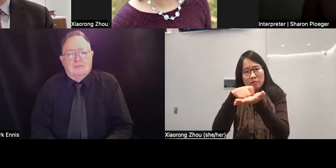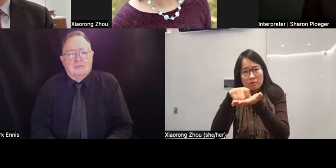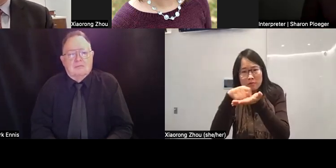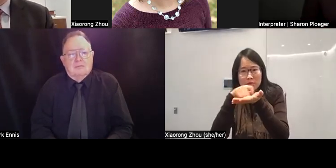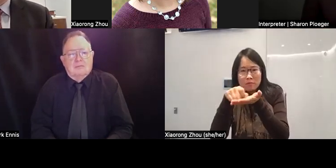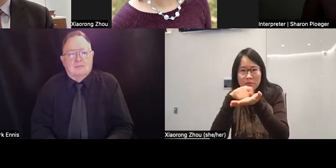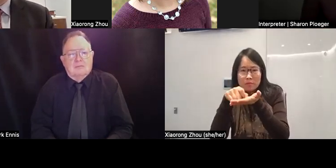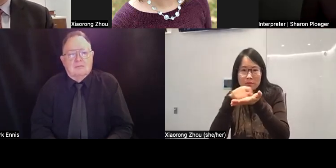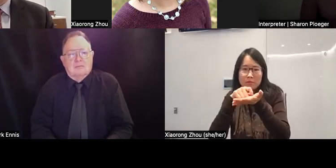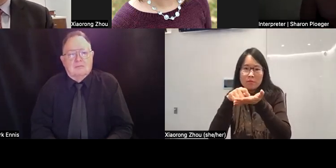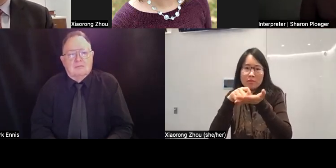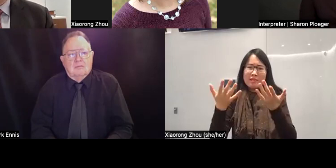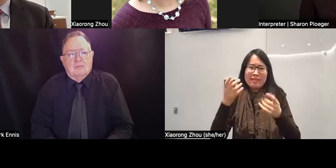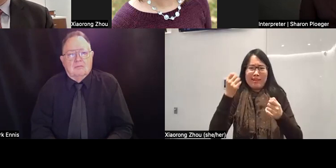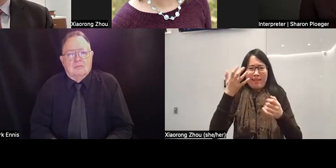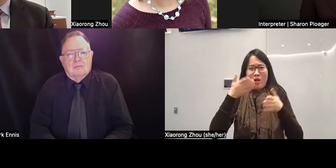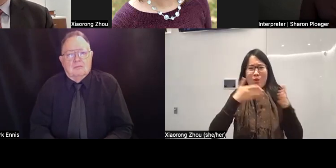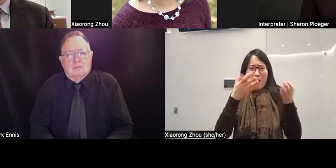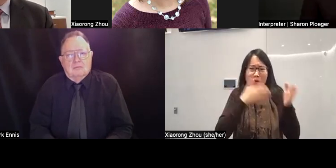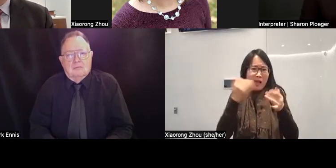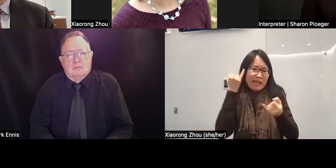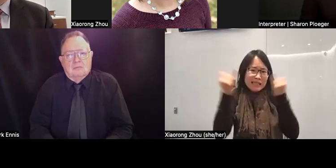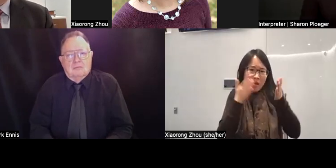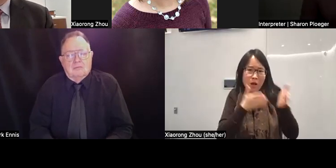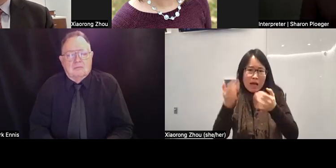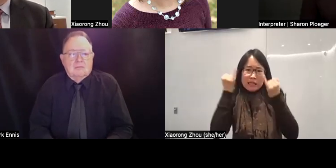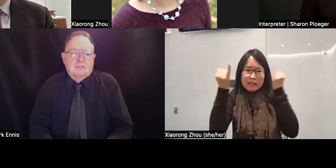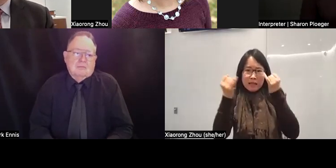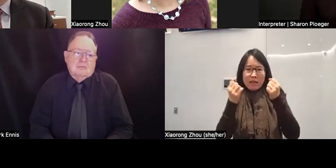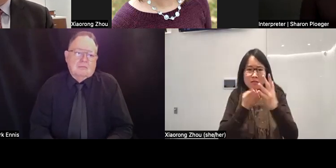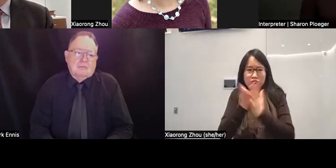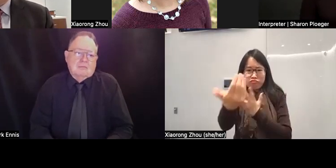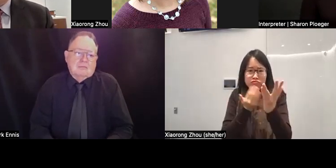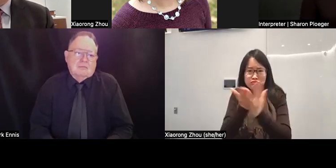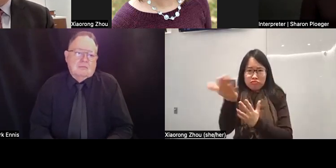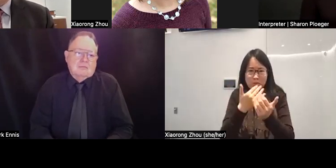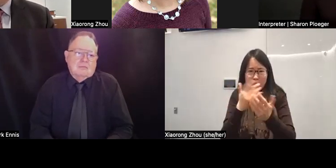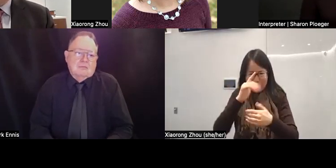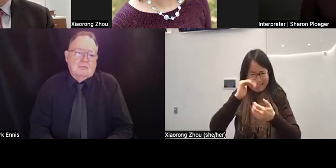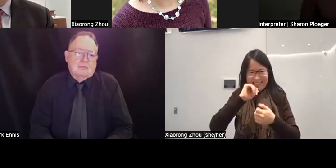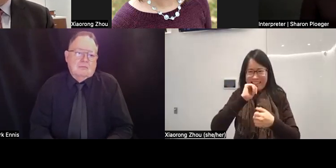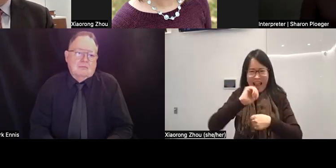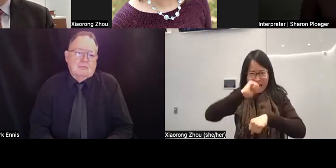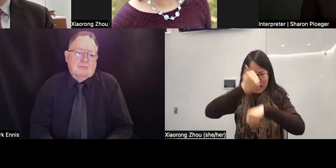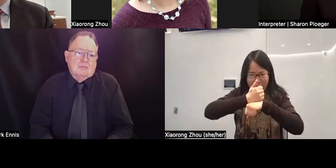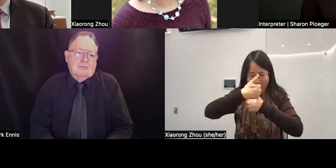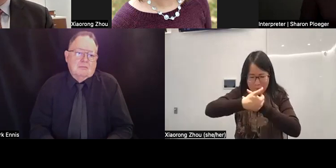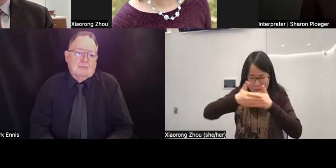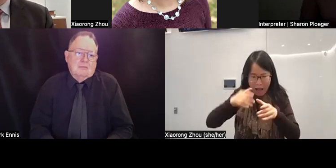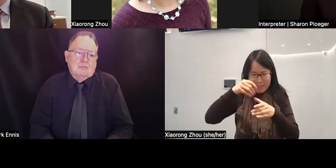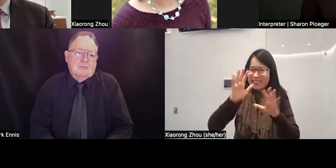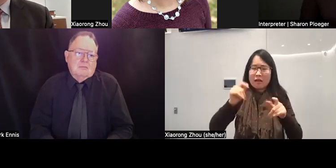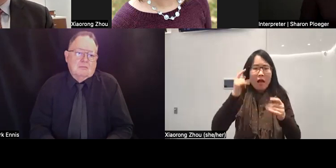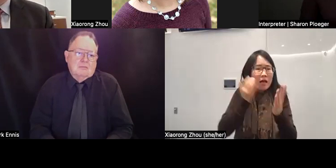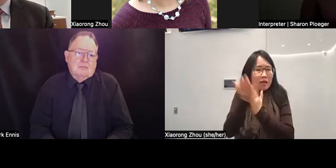to figure out another way. You can always get a piece of paper and pencil and write. There are many different ways, many different creative ideas that